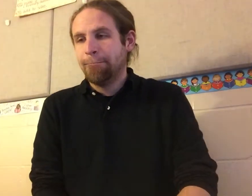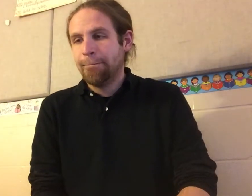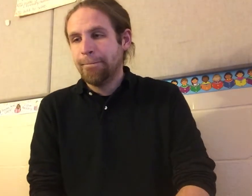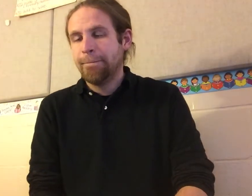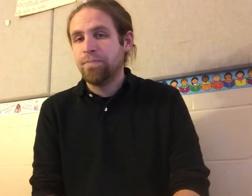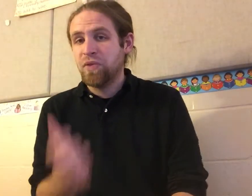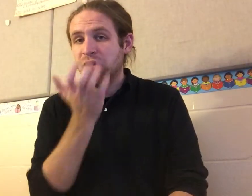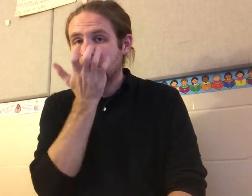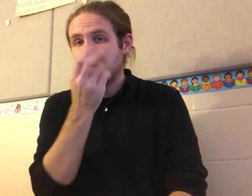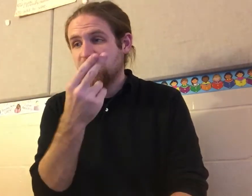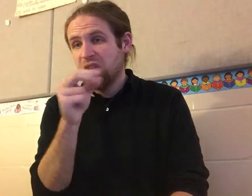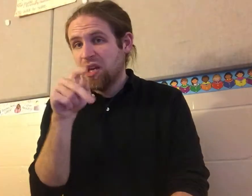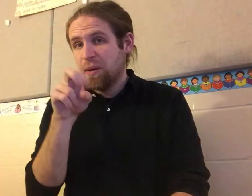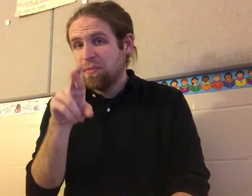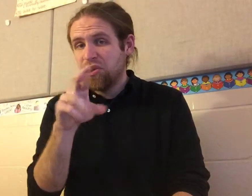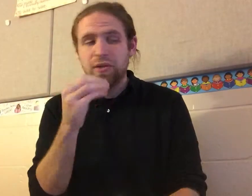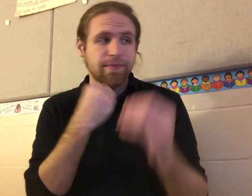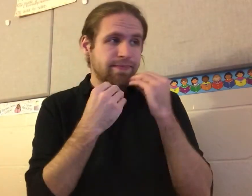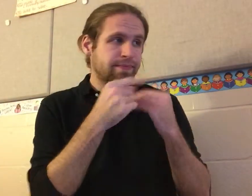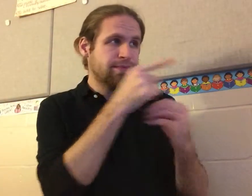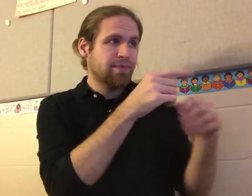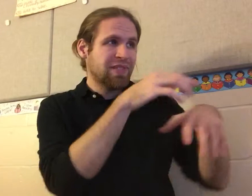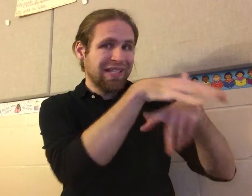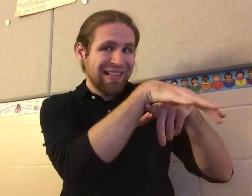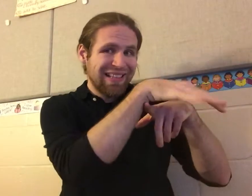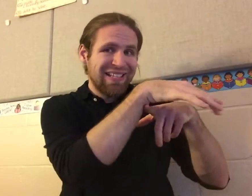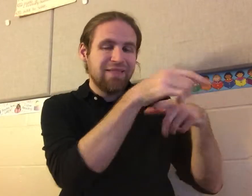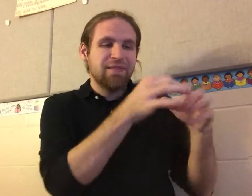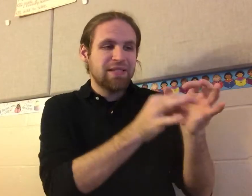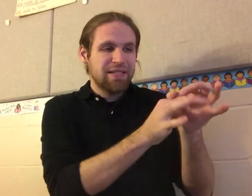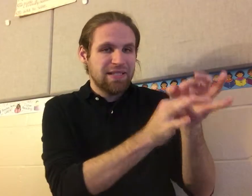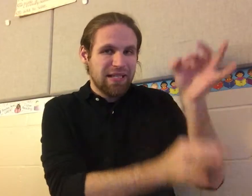Grasshoppers feed on the leaves and stems of the alfalfa plant.